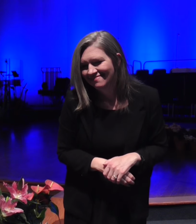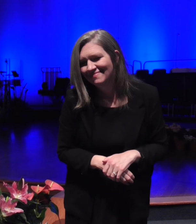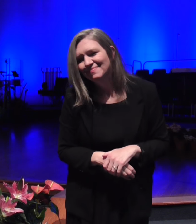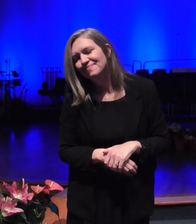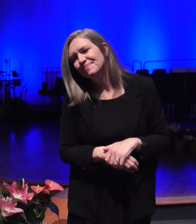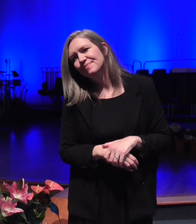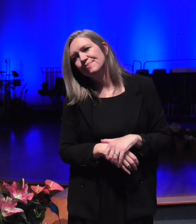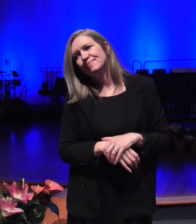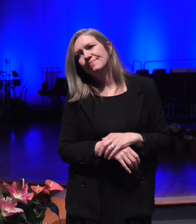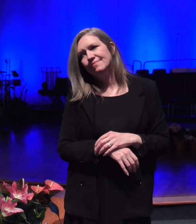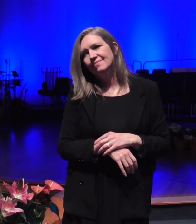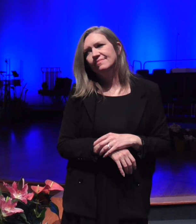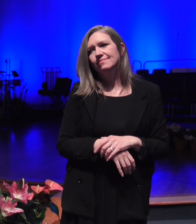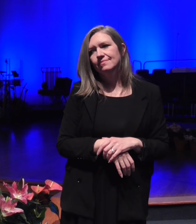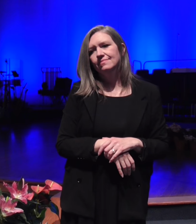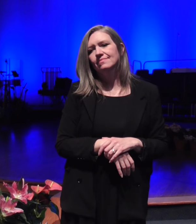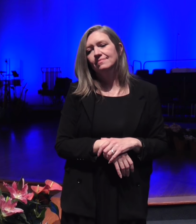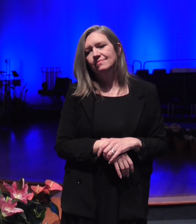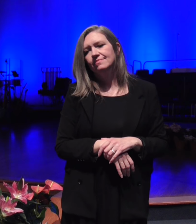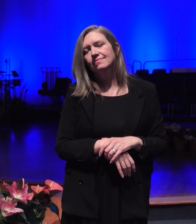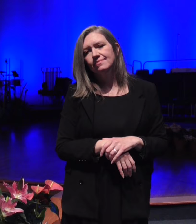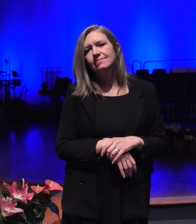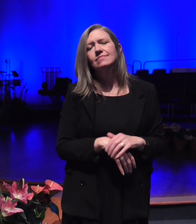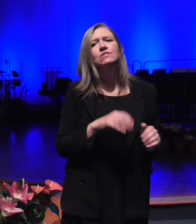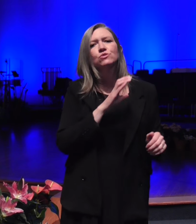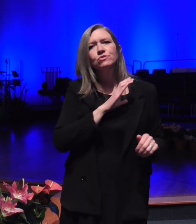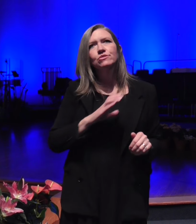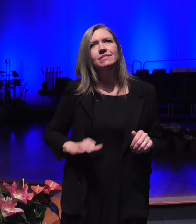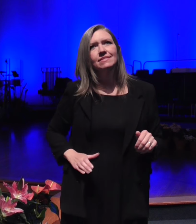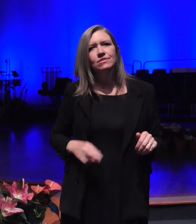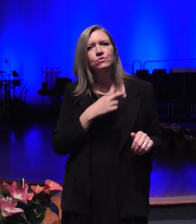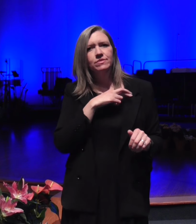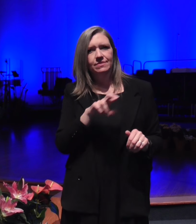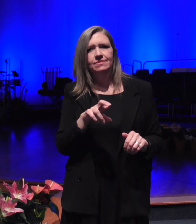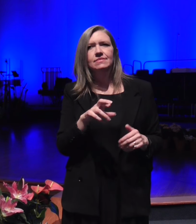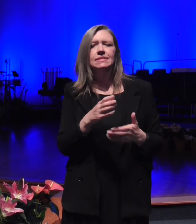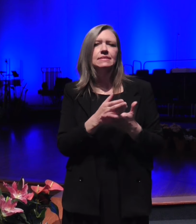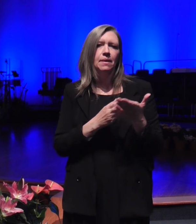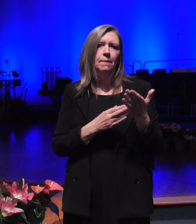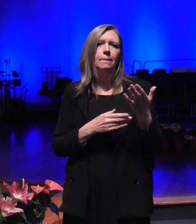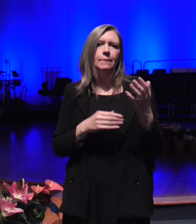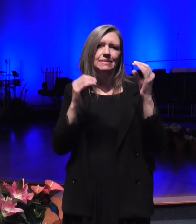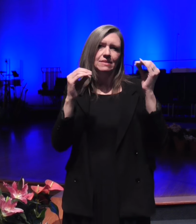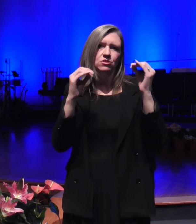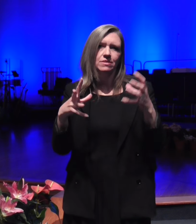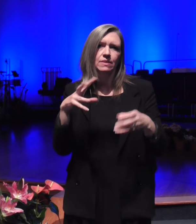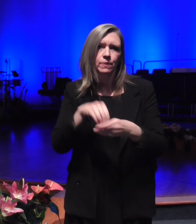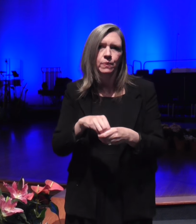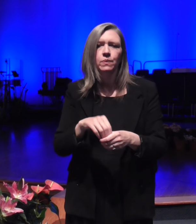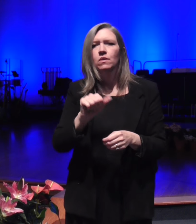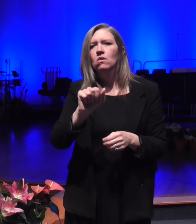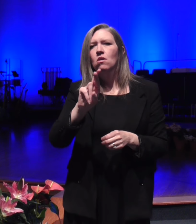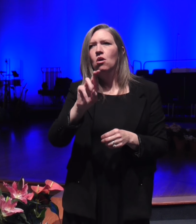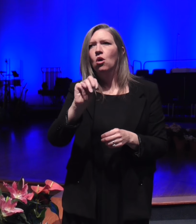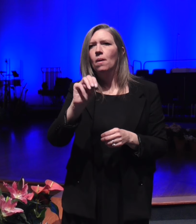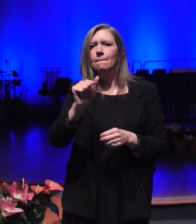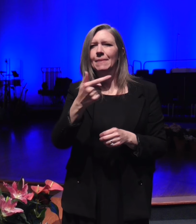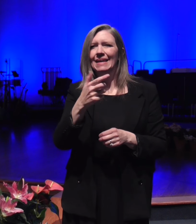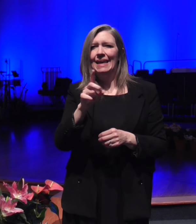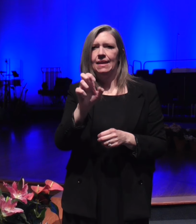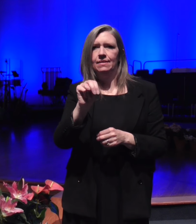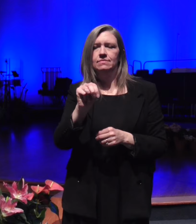In some aspects of Christianity, there's the teaching of Armageddon, this great battle that comes at the end